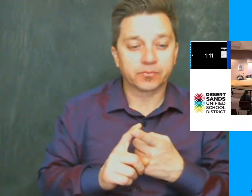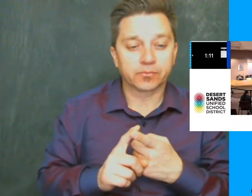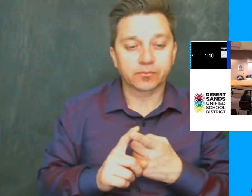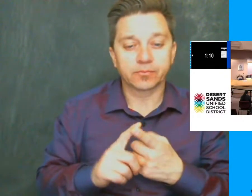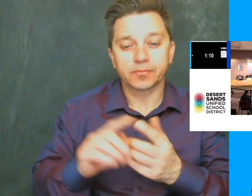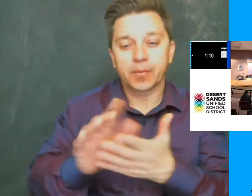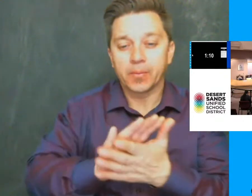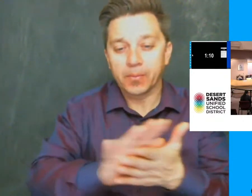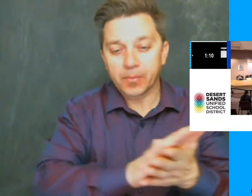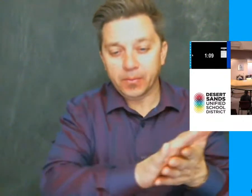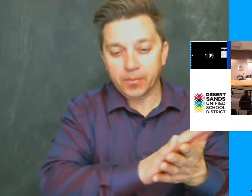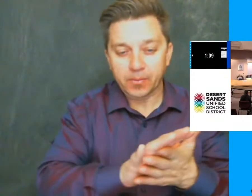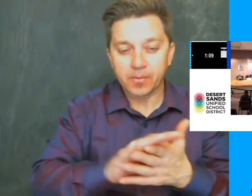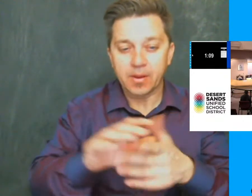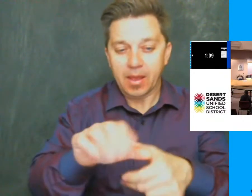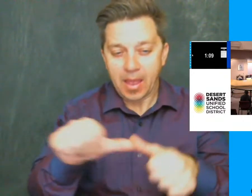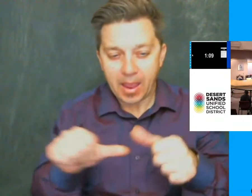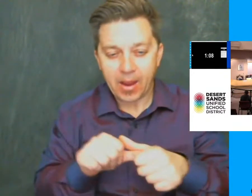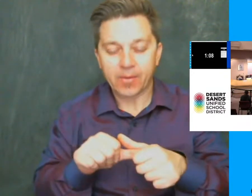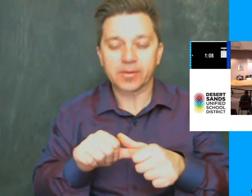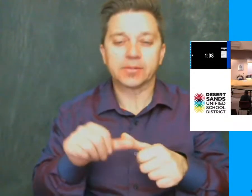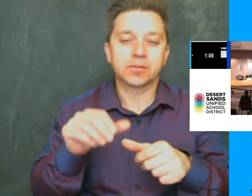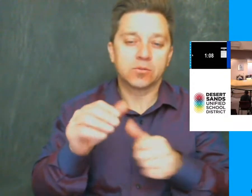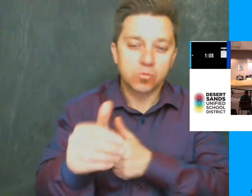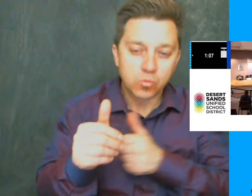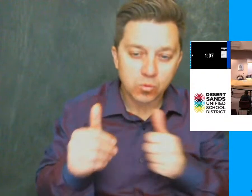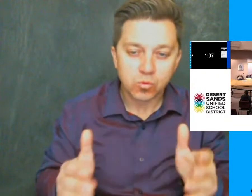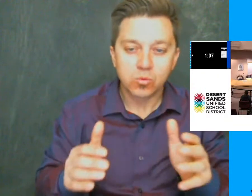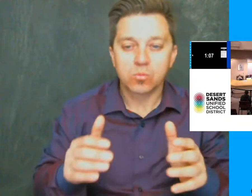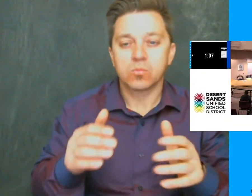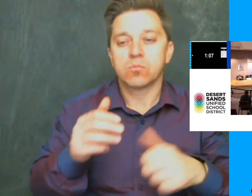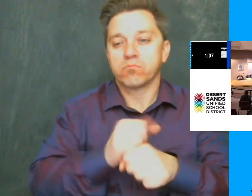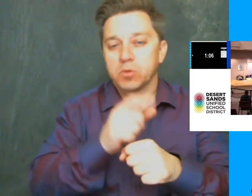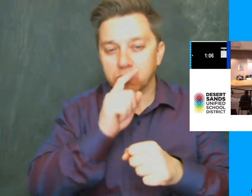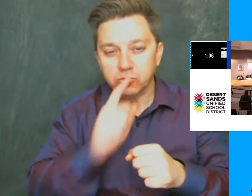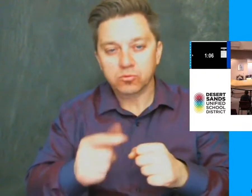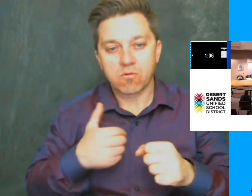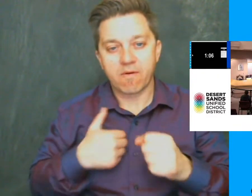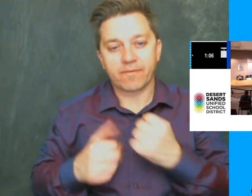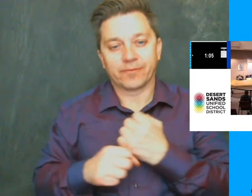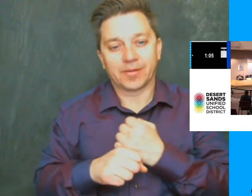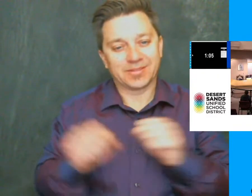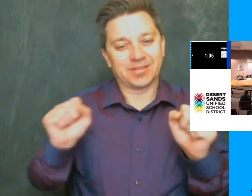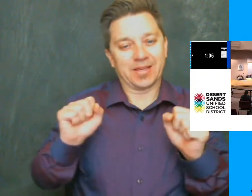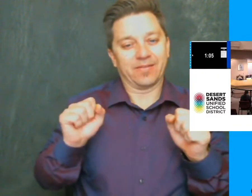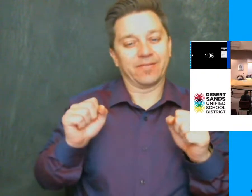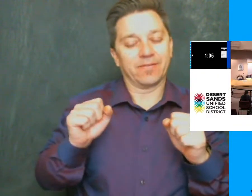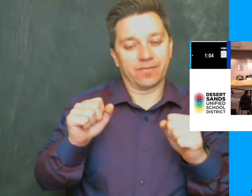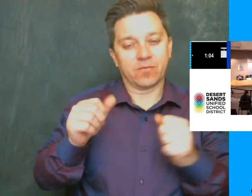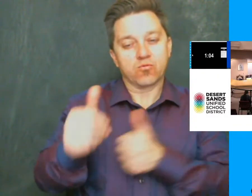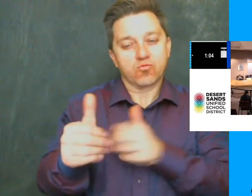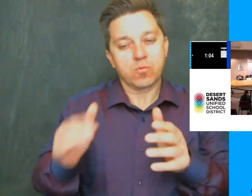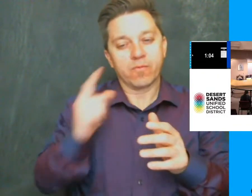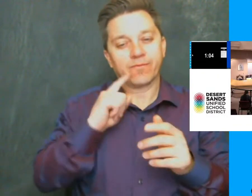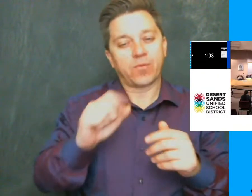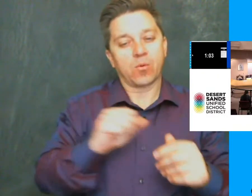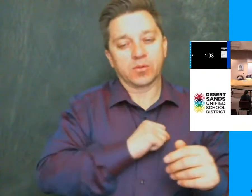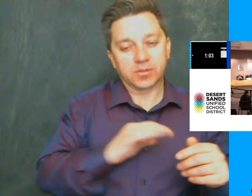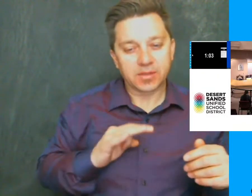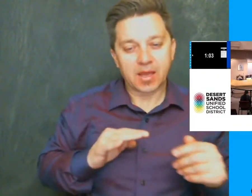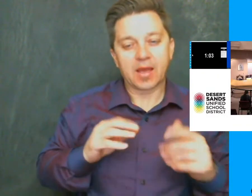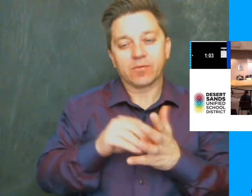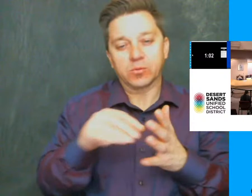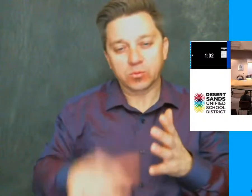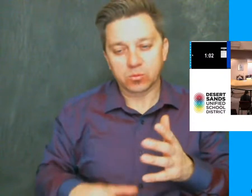disinfect the areas and rooms to ensure the safety of our staff and students. We also have gone above and